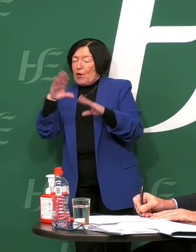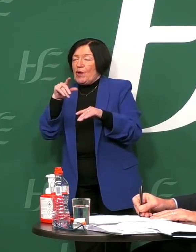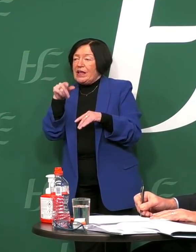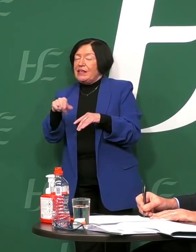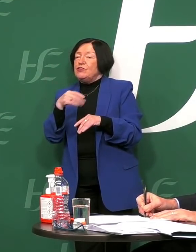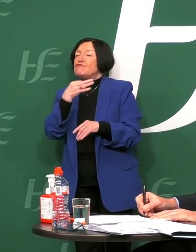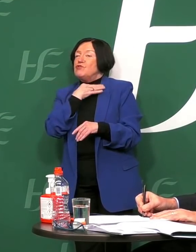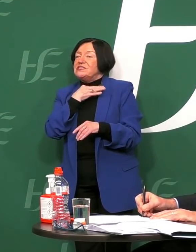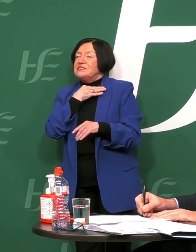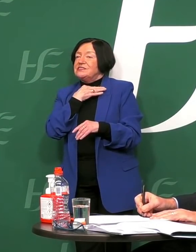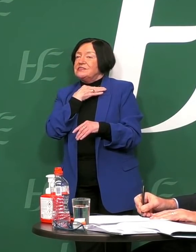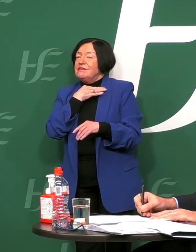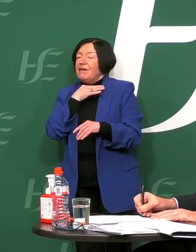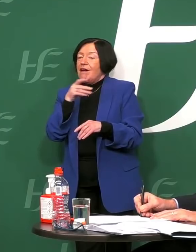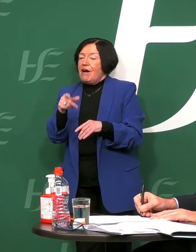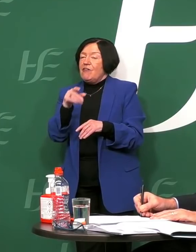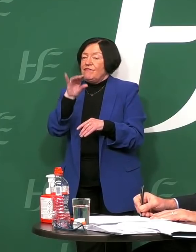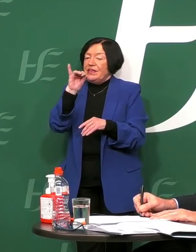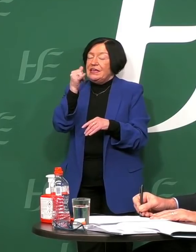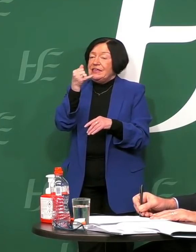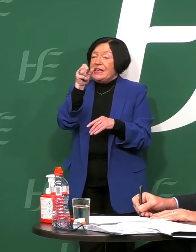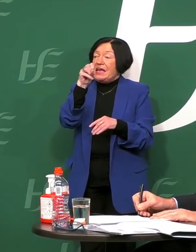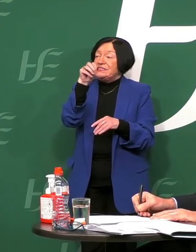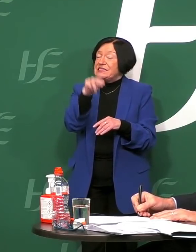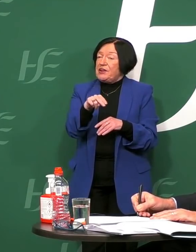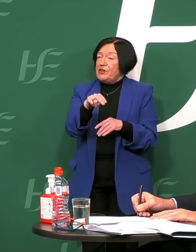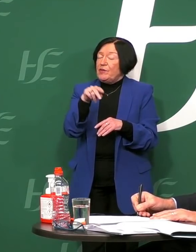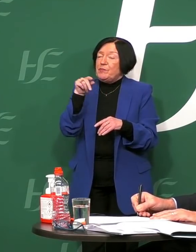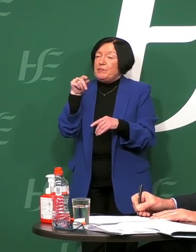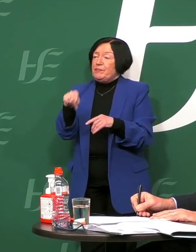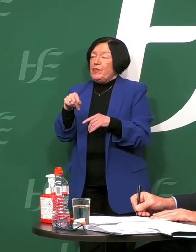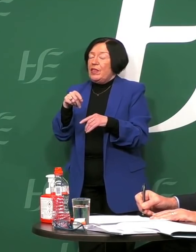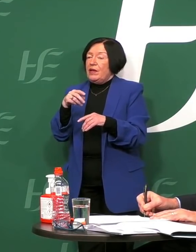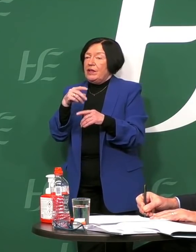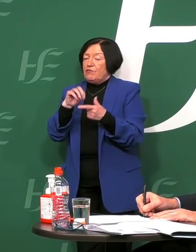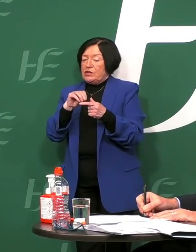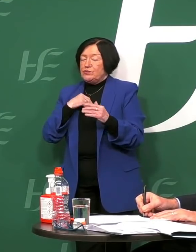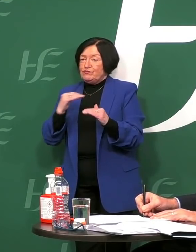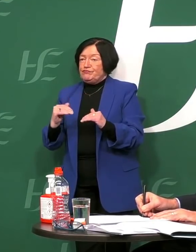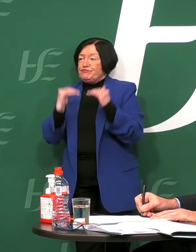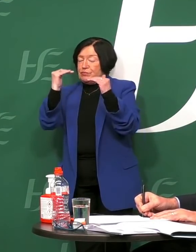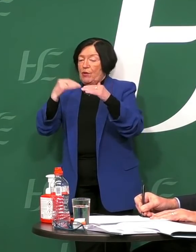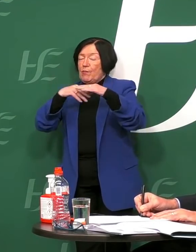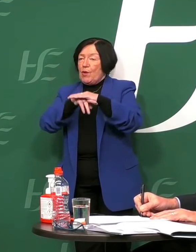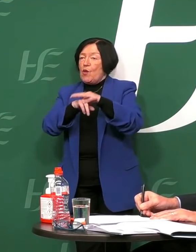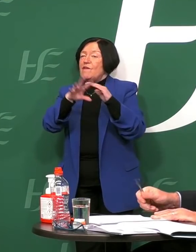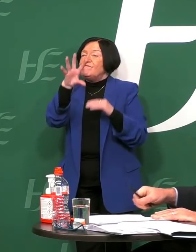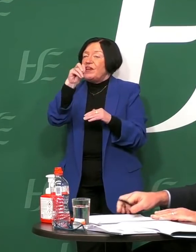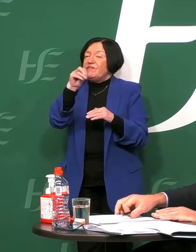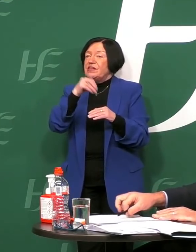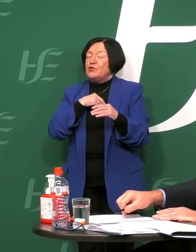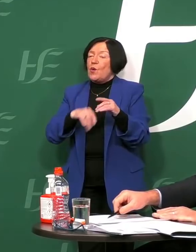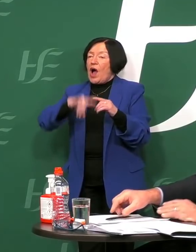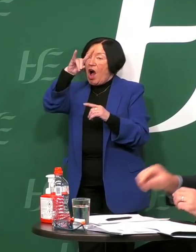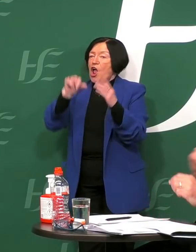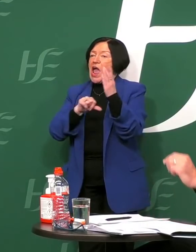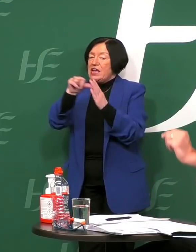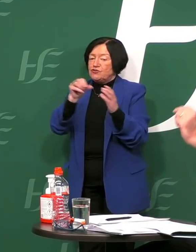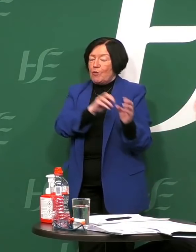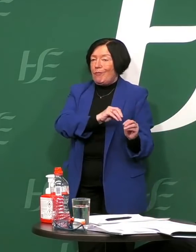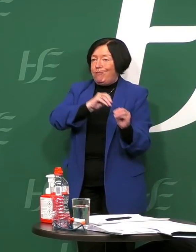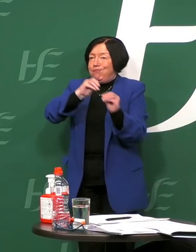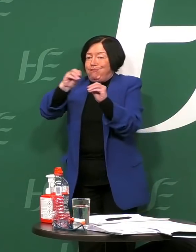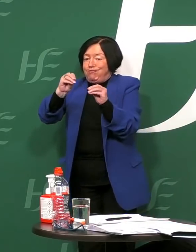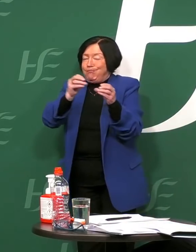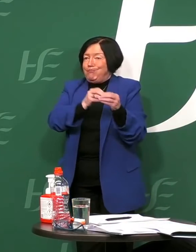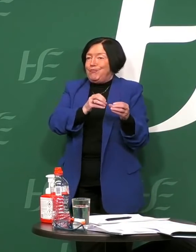relative risk profile of Janssen recipients in terms of lifting them up in the below 50s to a higher age than they